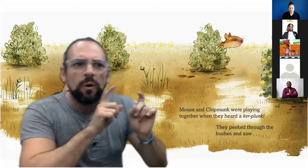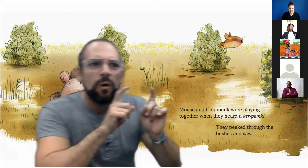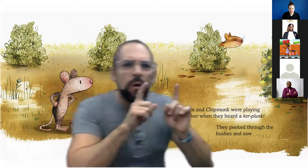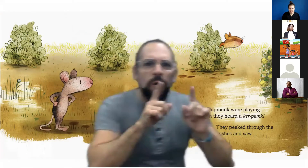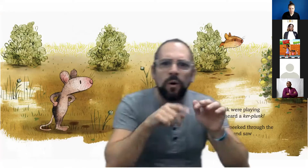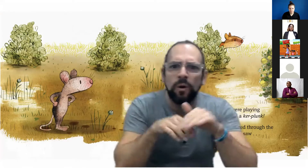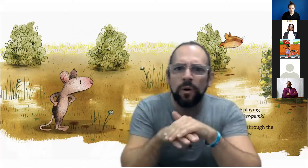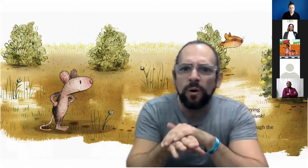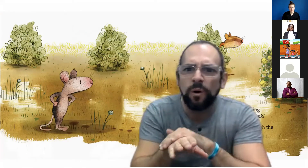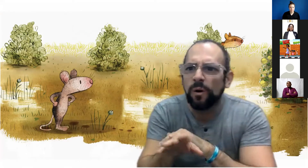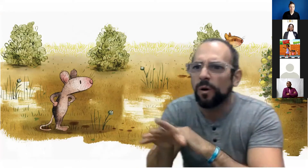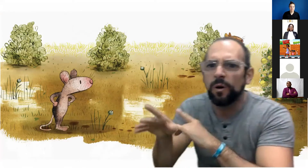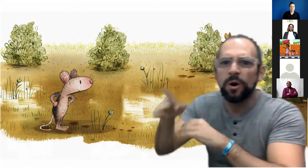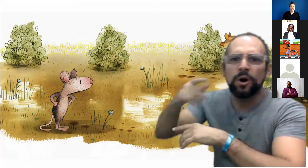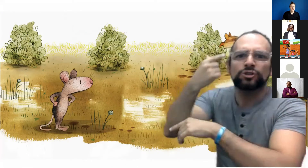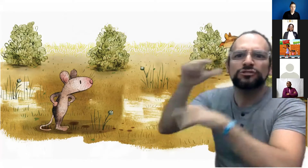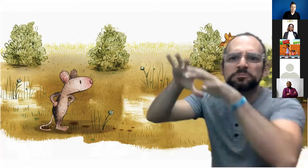Where do you think that sound came from?